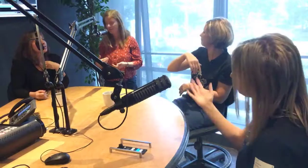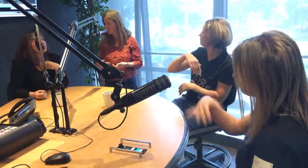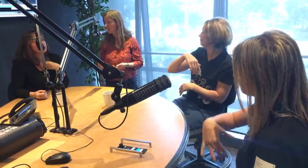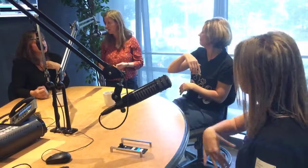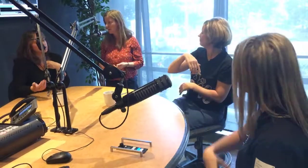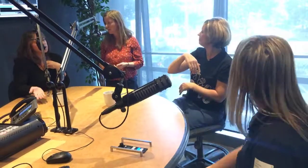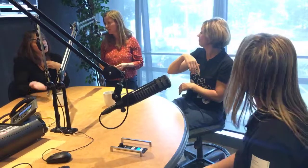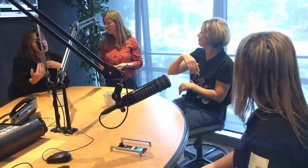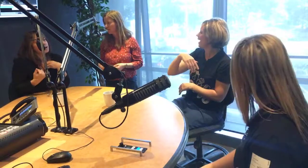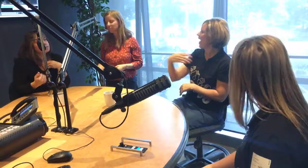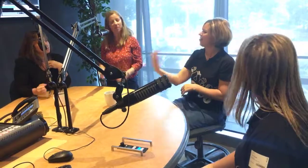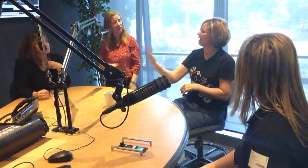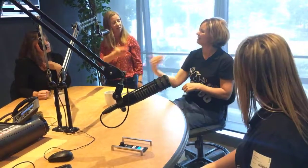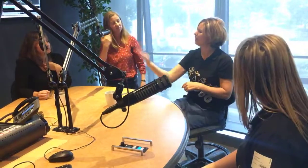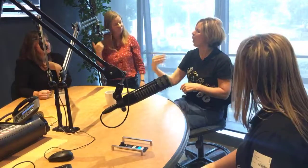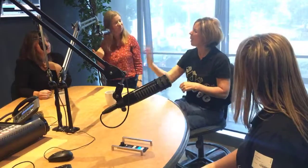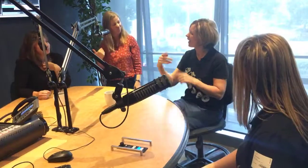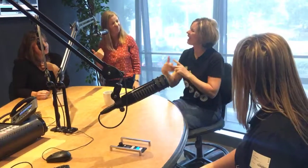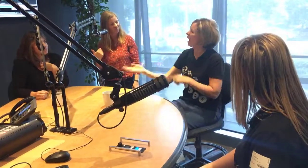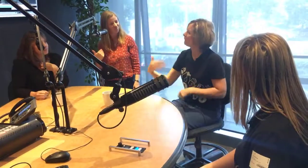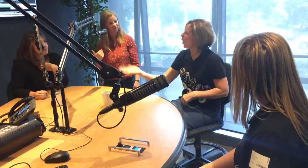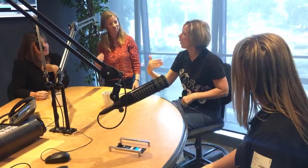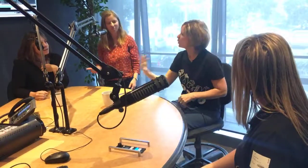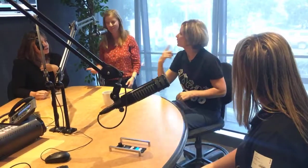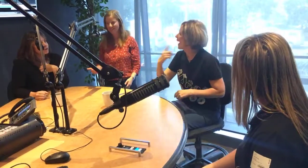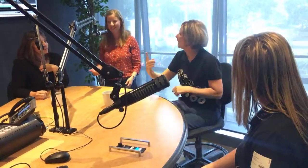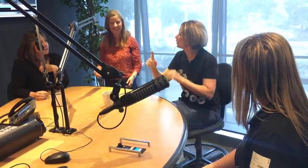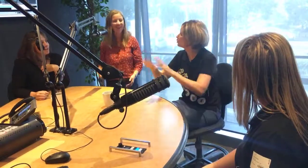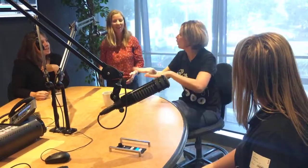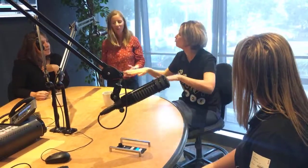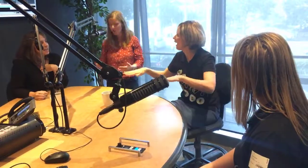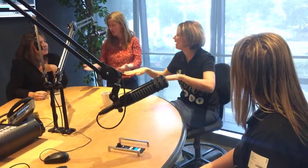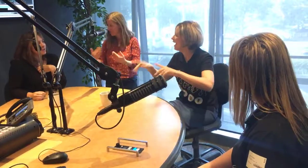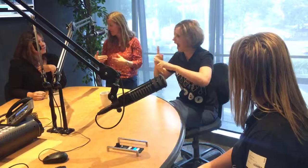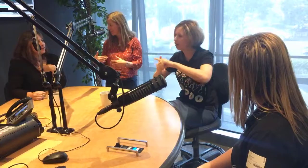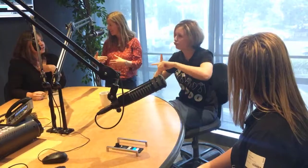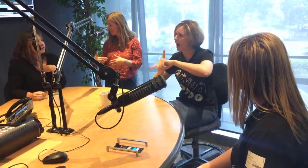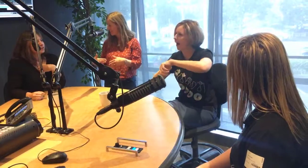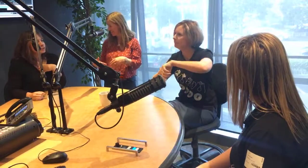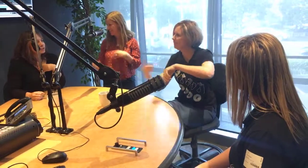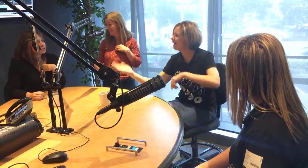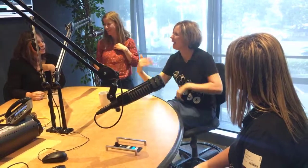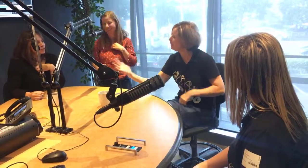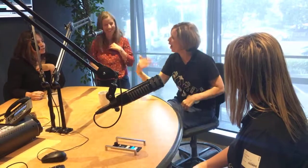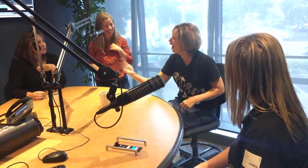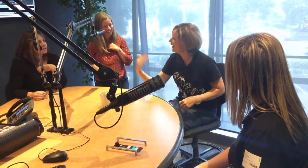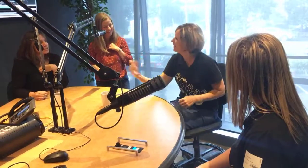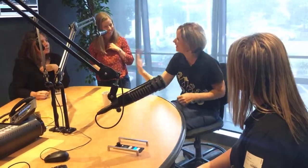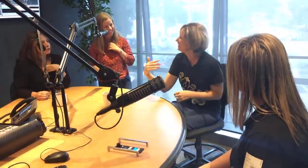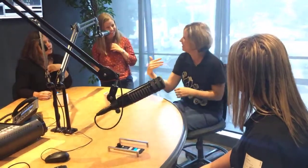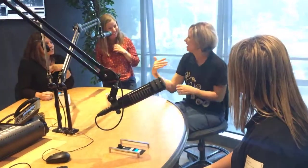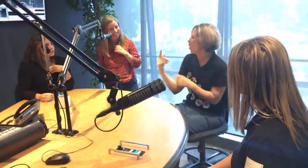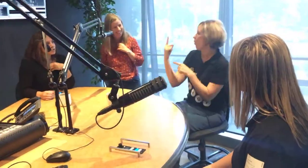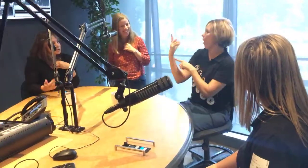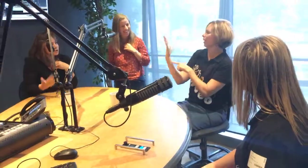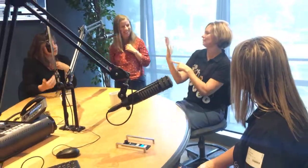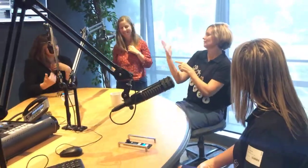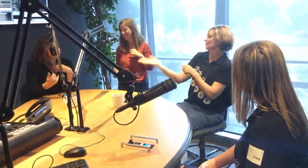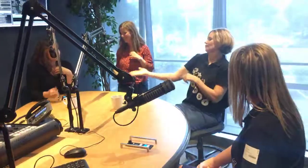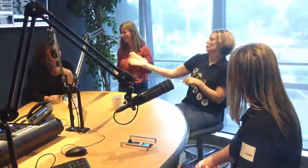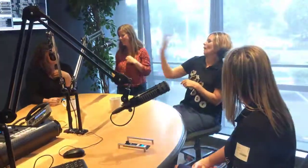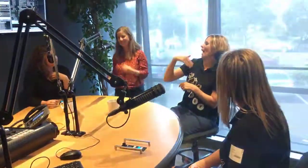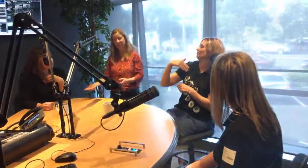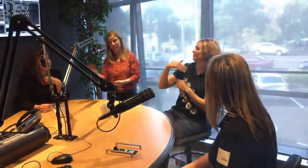that. so you just sign that once. Okay. You know. Yeah. Or you could be really if hurried. you're talking to children and there's some urgency, you